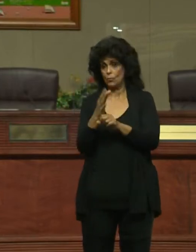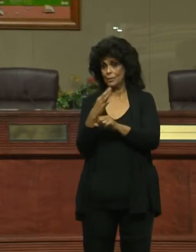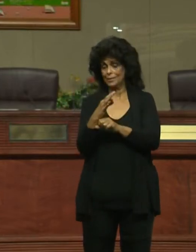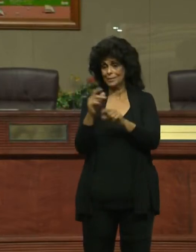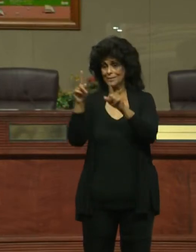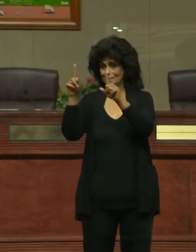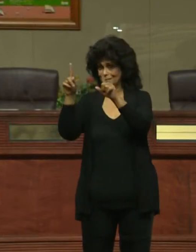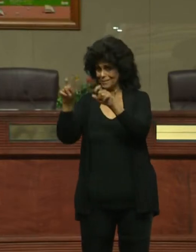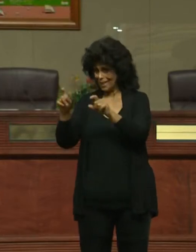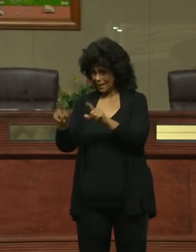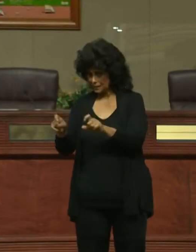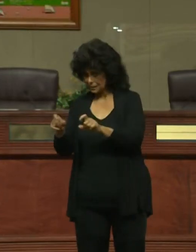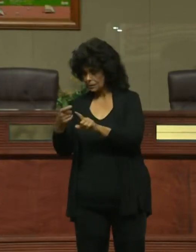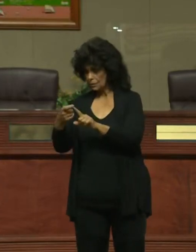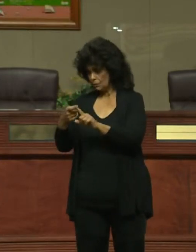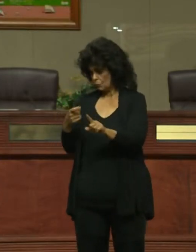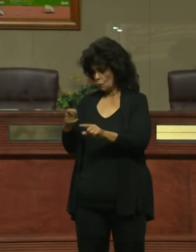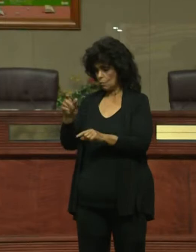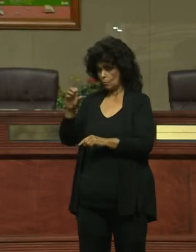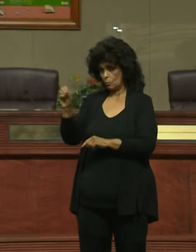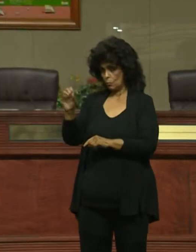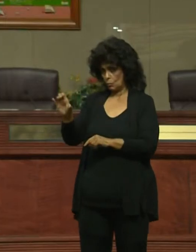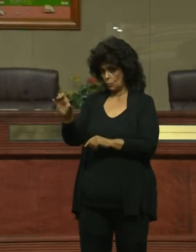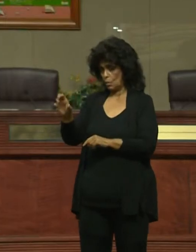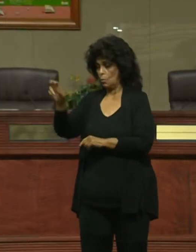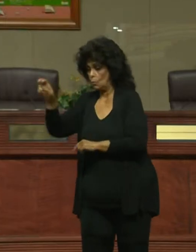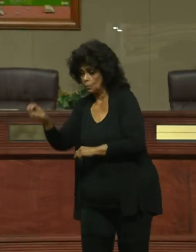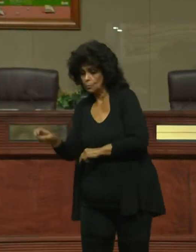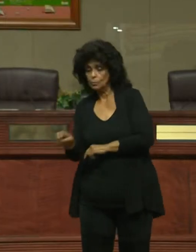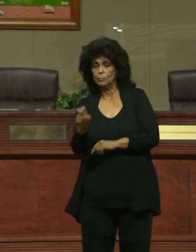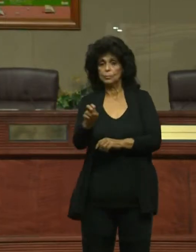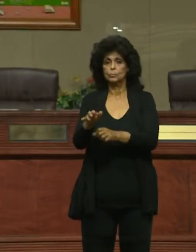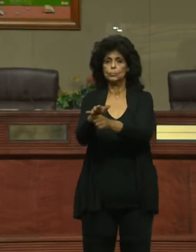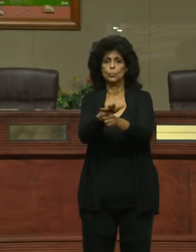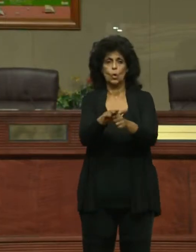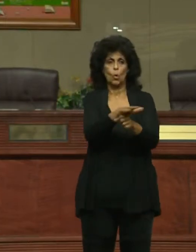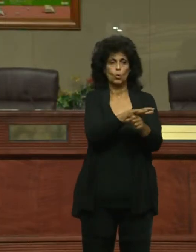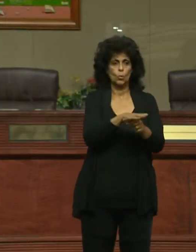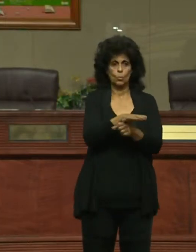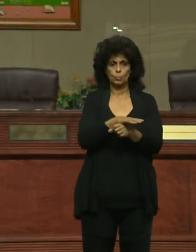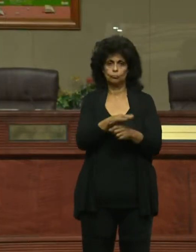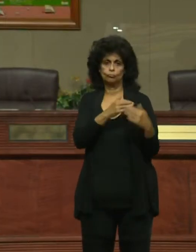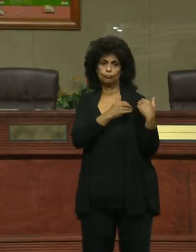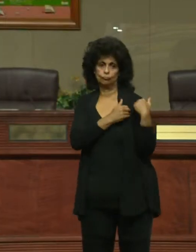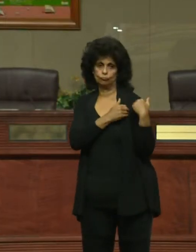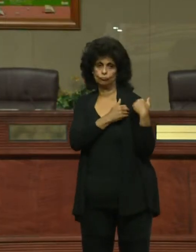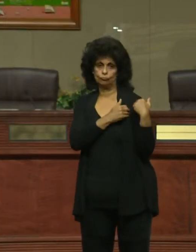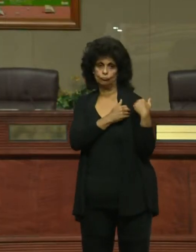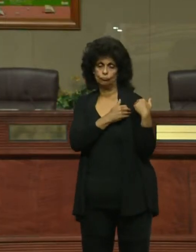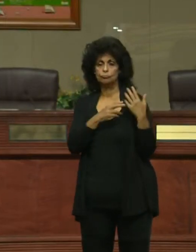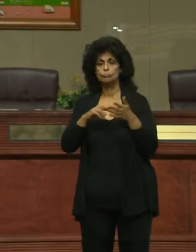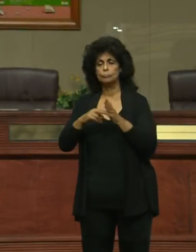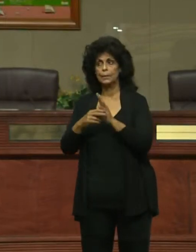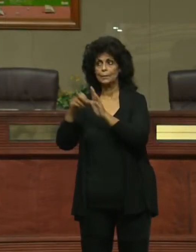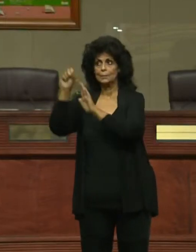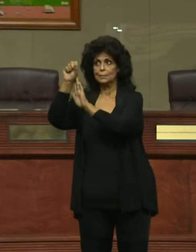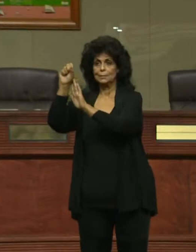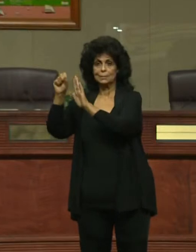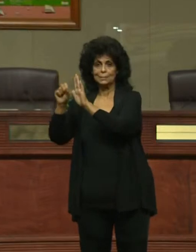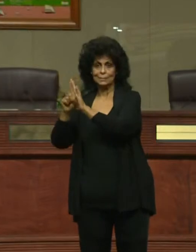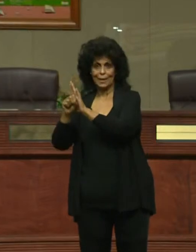will transition to local responsibility. The state has